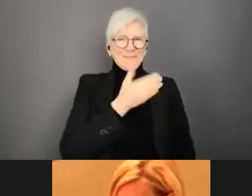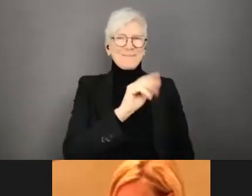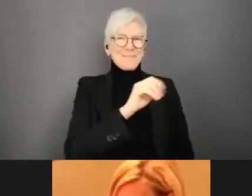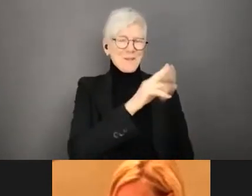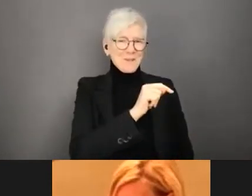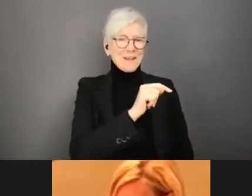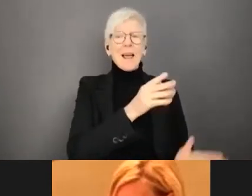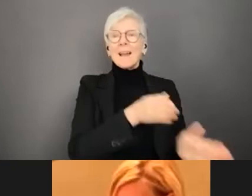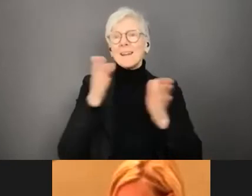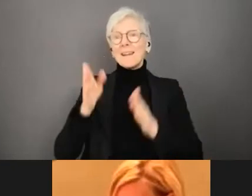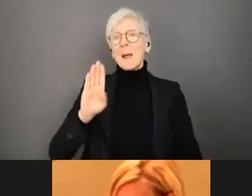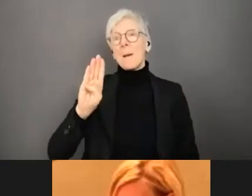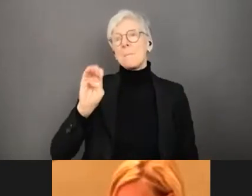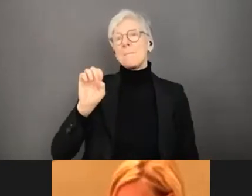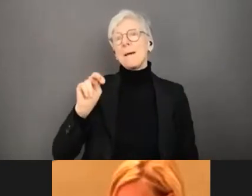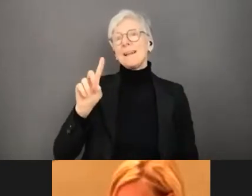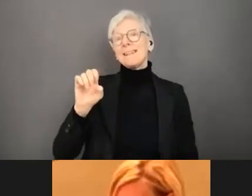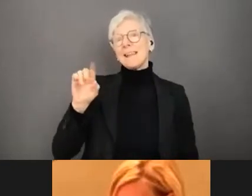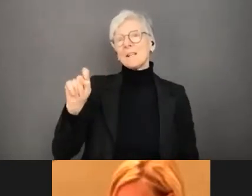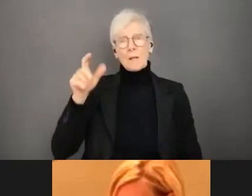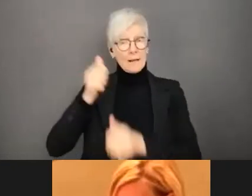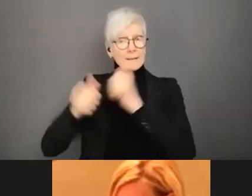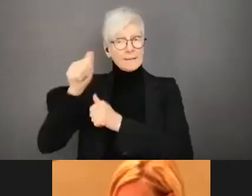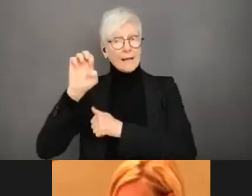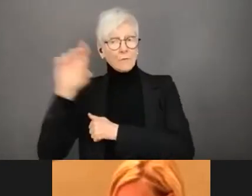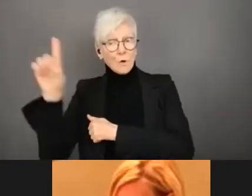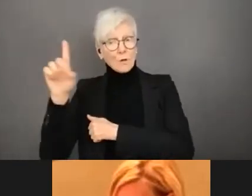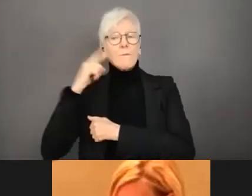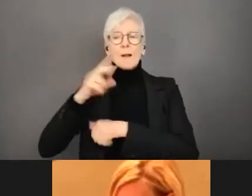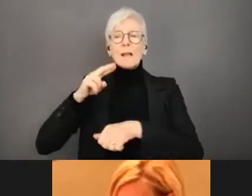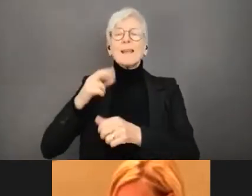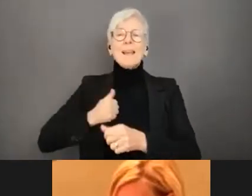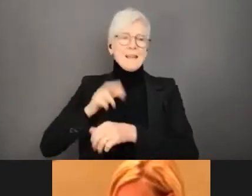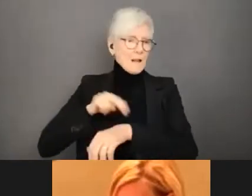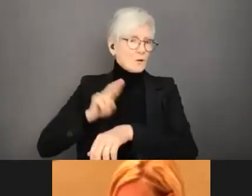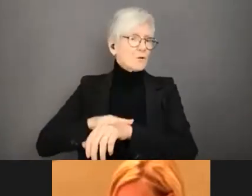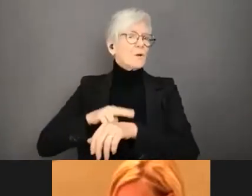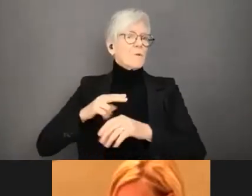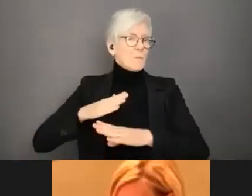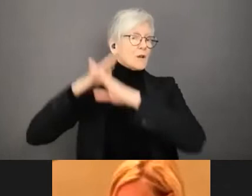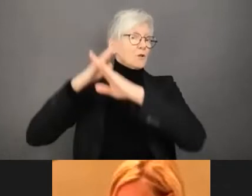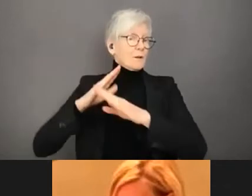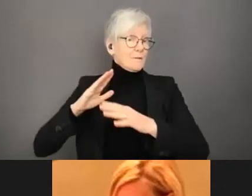her is Benedict. She is the executive director for the Canadian Network for the Prevention of Elder Abuse. There you are.